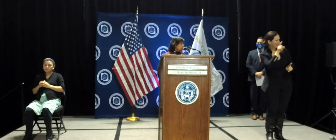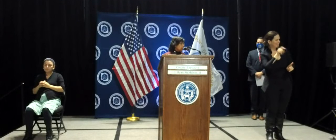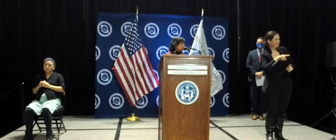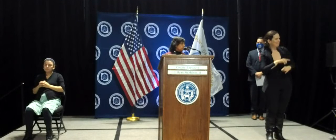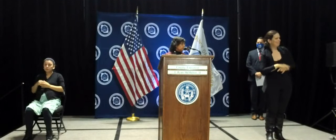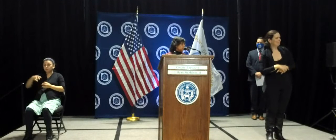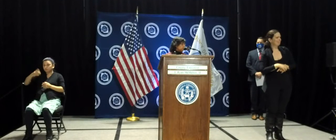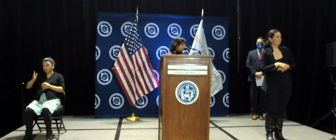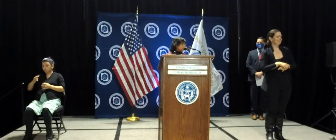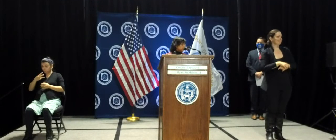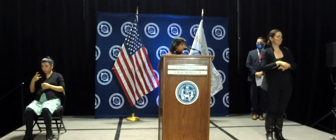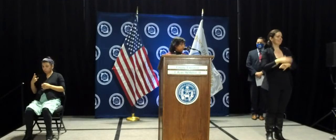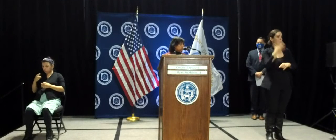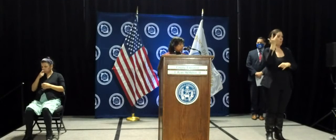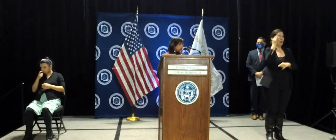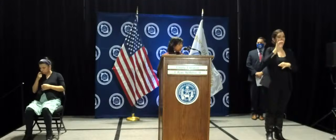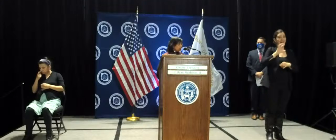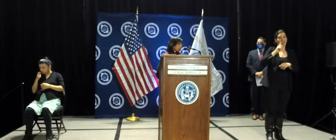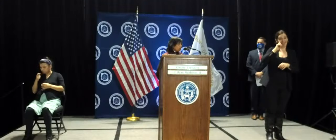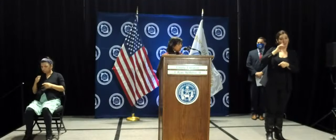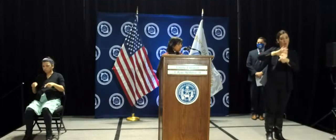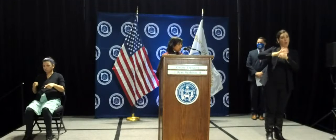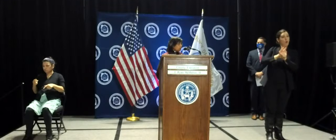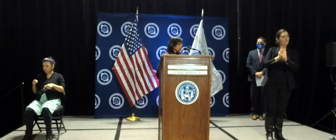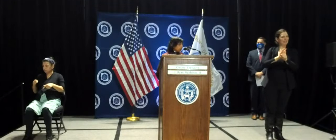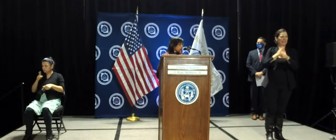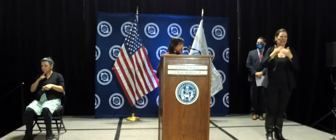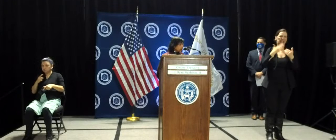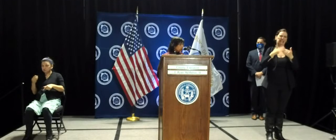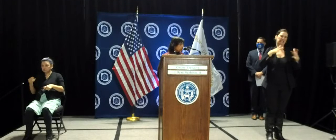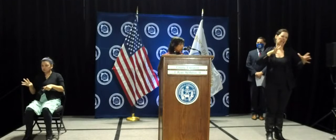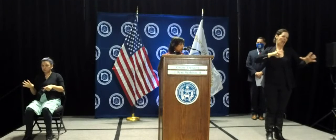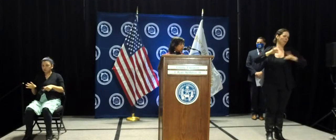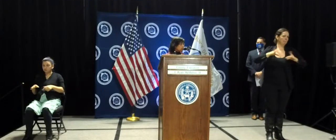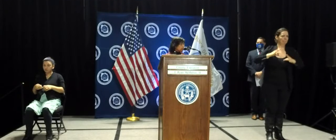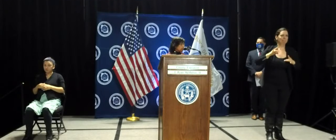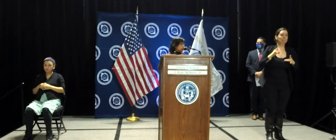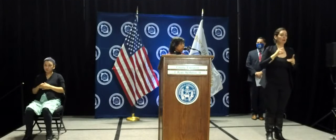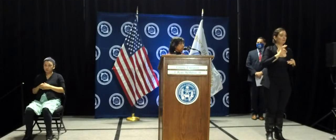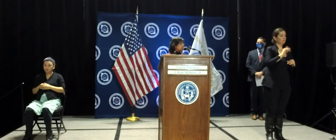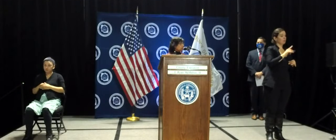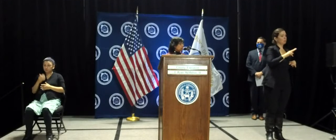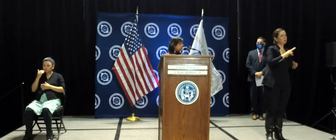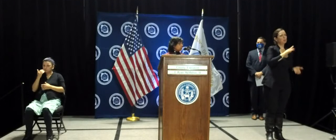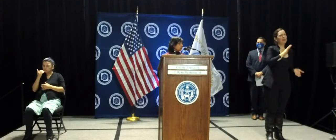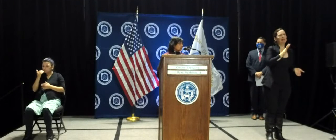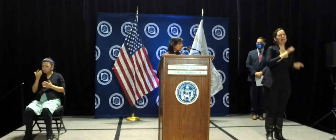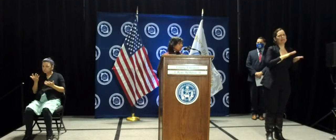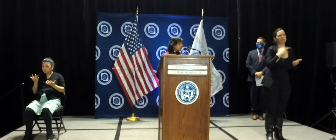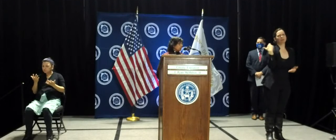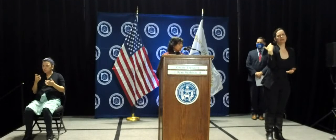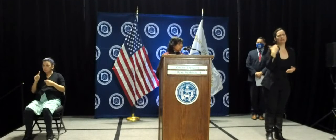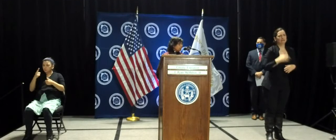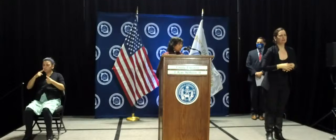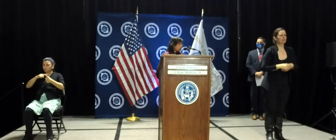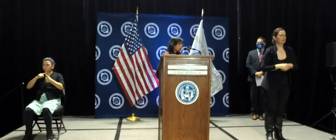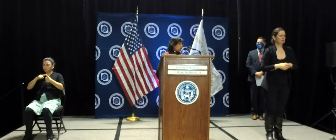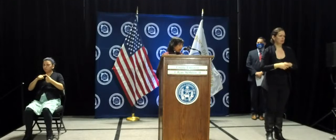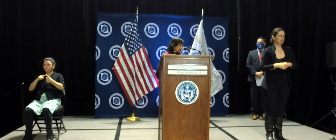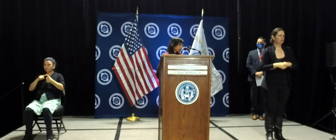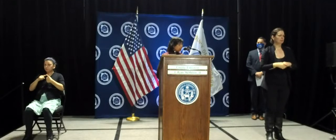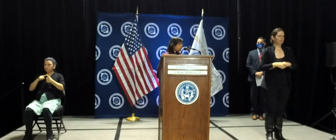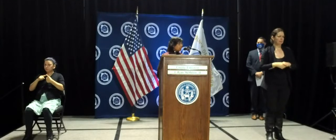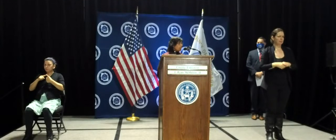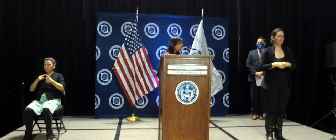over, and they are the other ones we are able to get rid of it, so it's not transmitting from one person to another one.